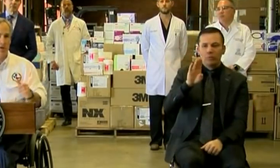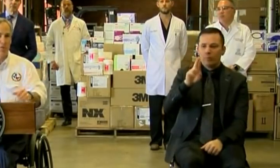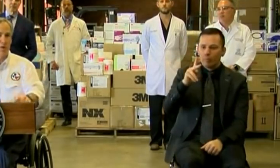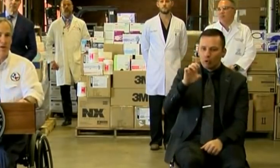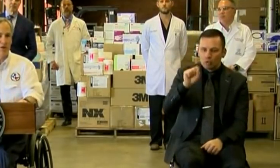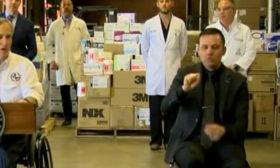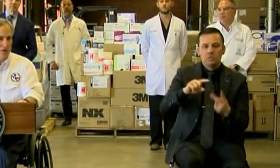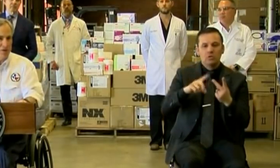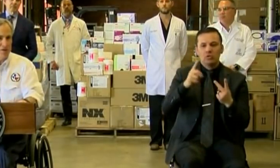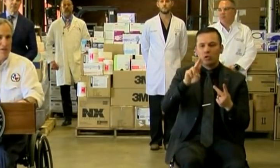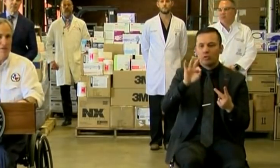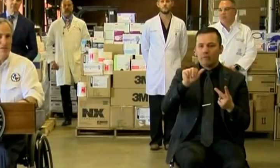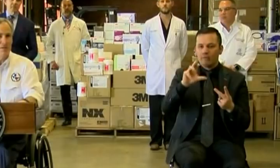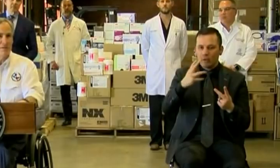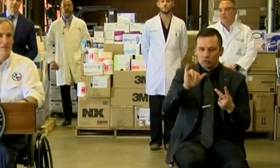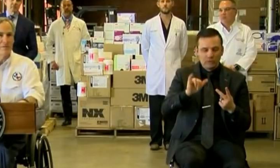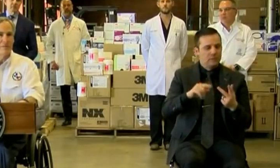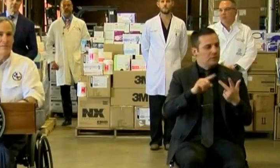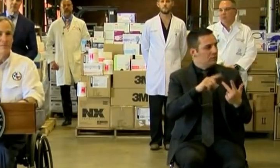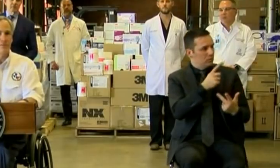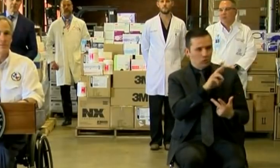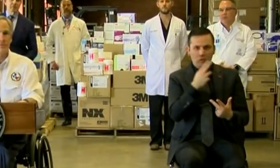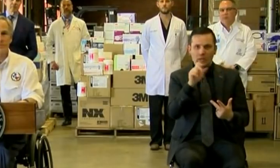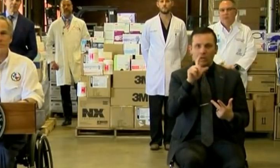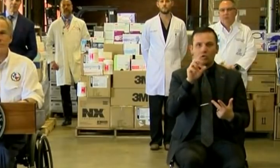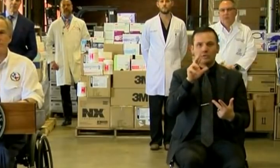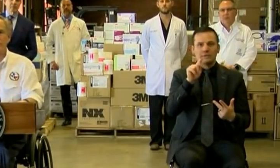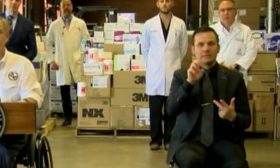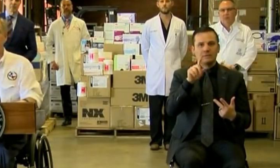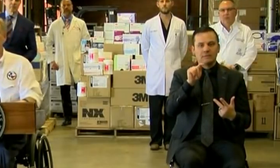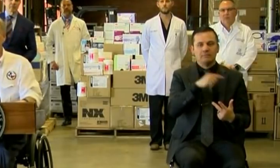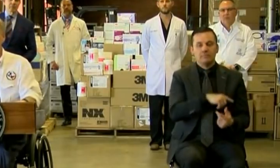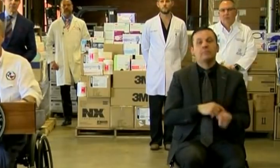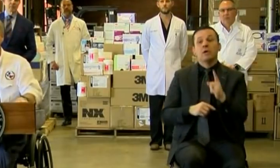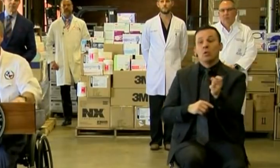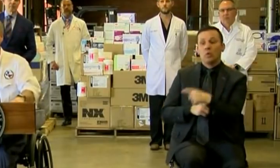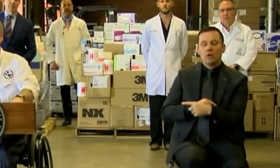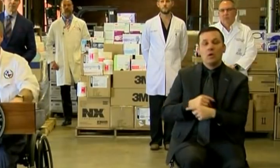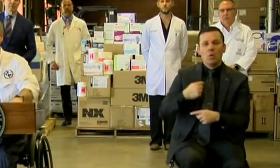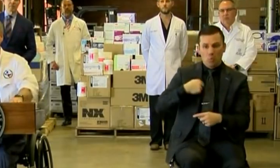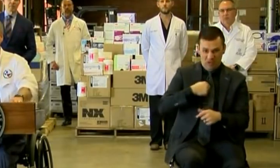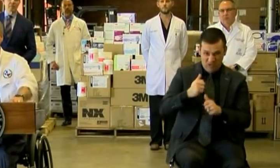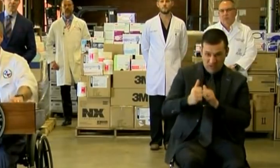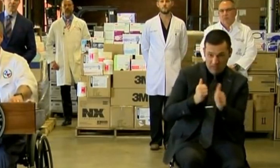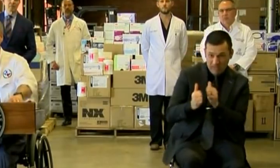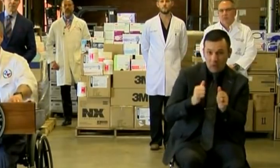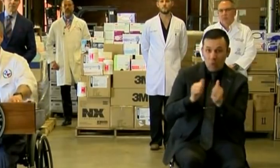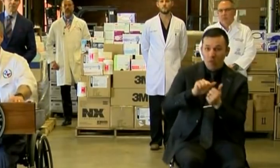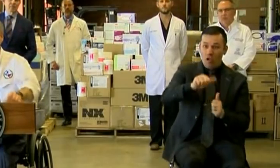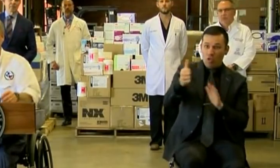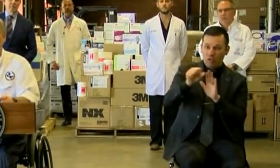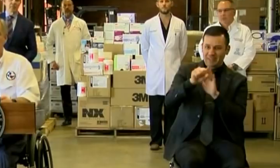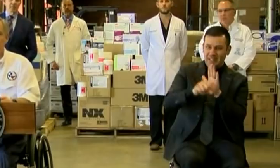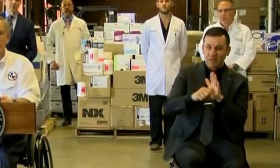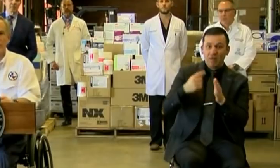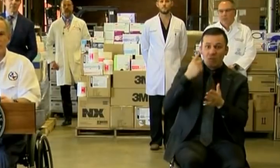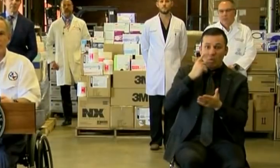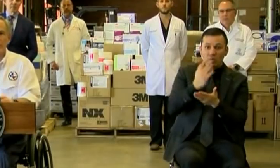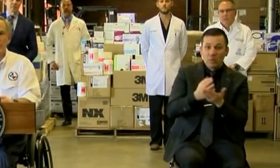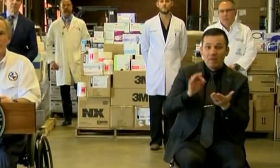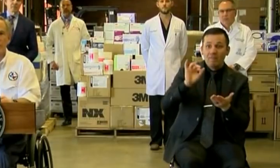as well as what Dr. Hellerstedt says. Governor, are we competing against other states for some of these federal supplies?